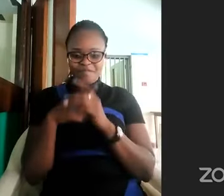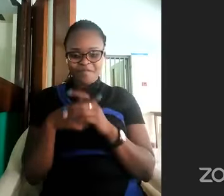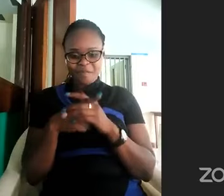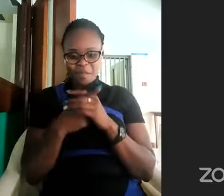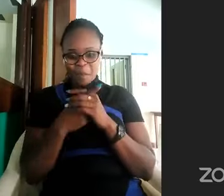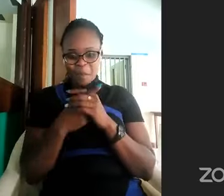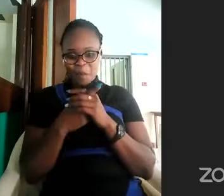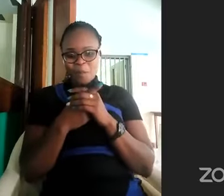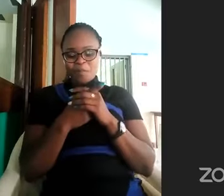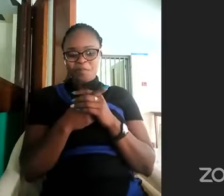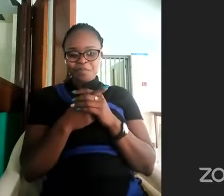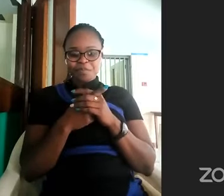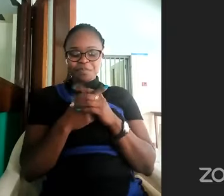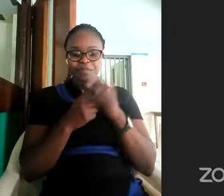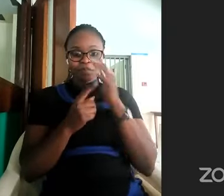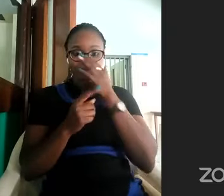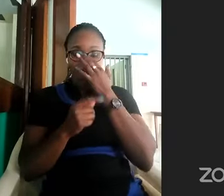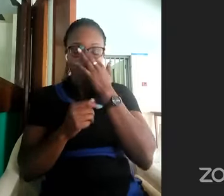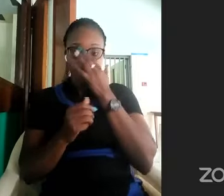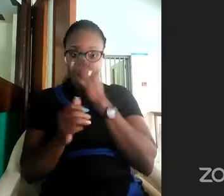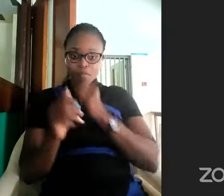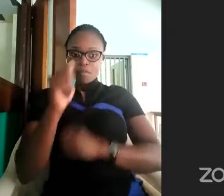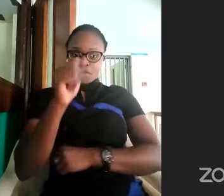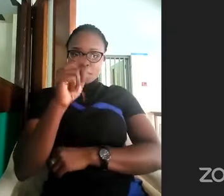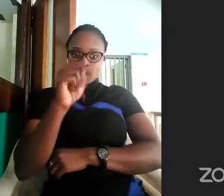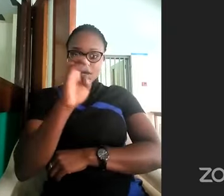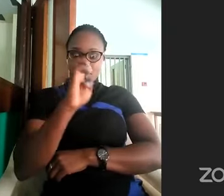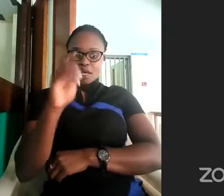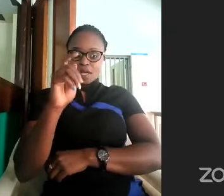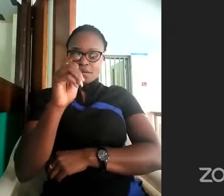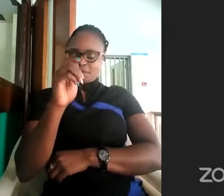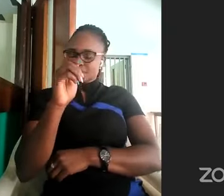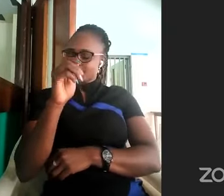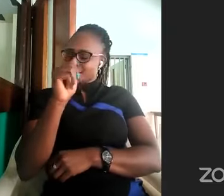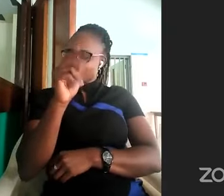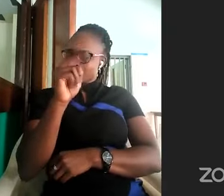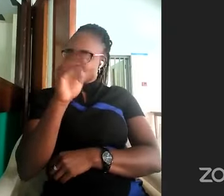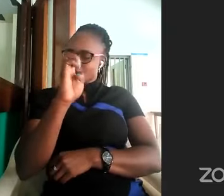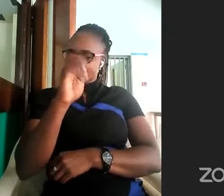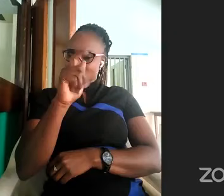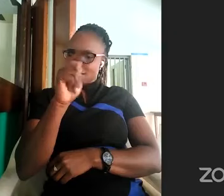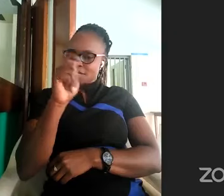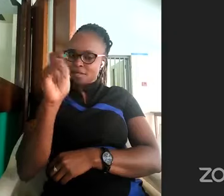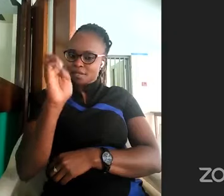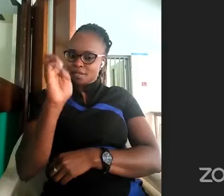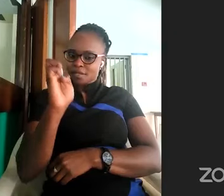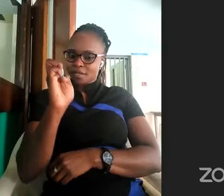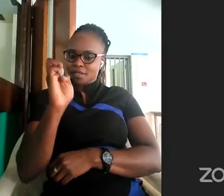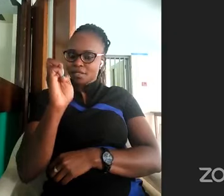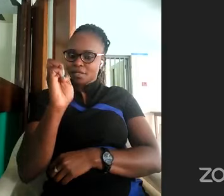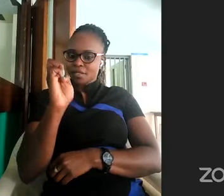Nilikwambia mwache net endelee. Sawa, sawa. Sawa. So mimi nitashare kidogo kulingana